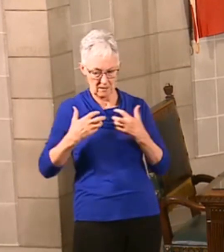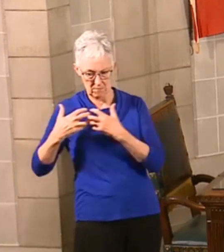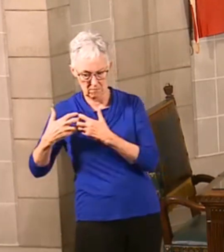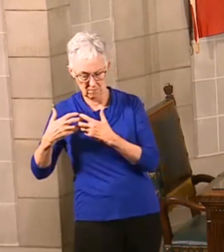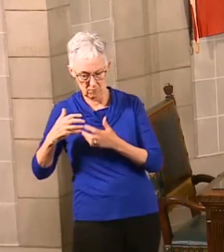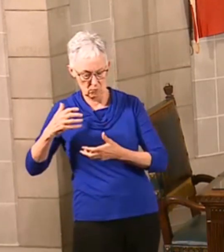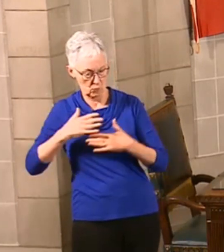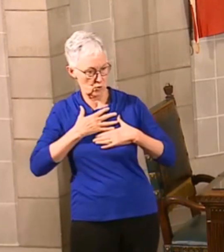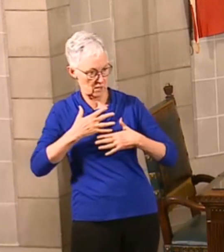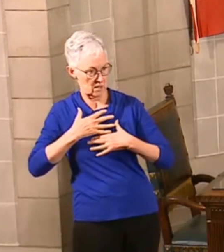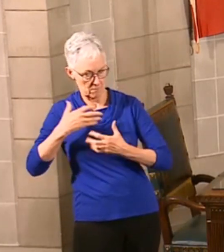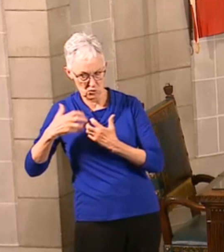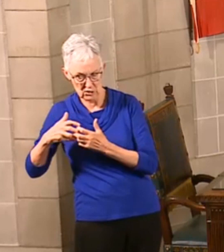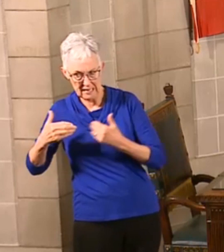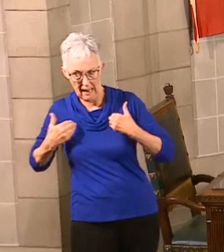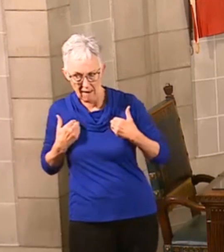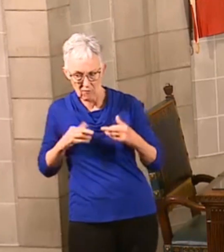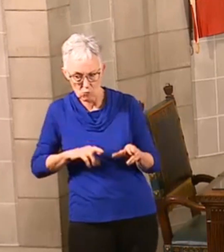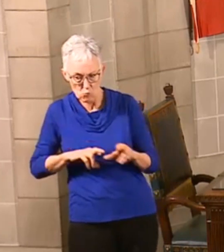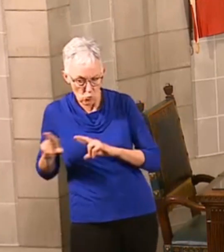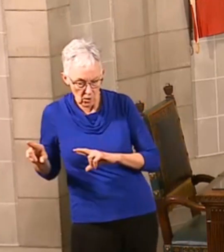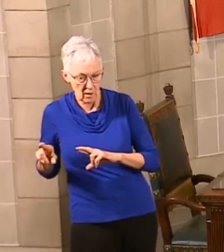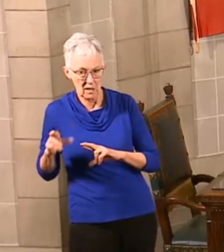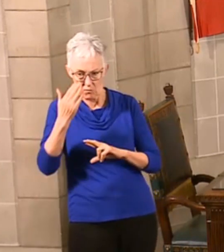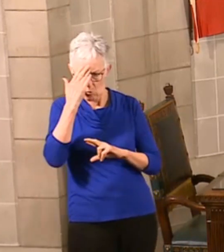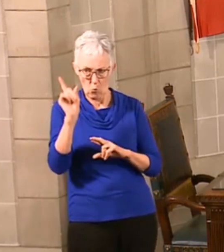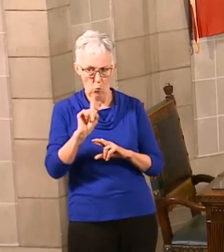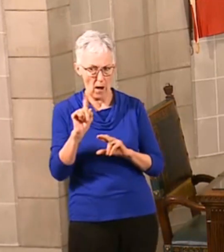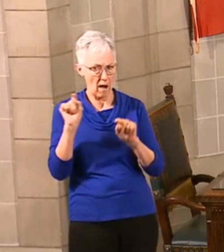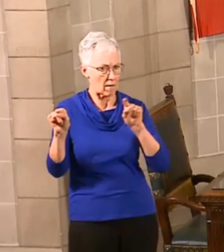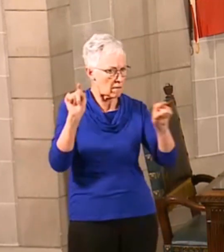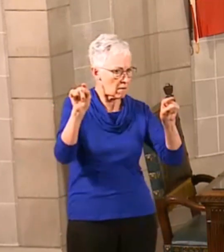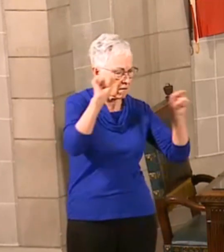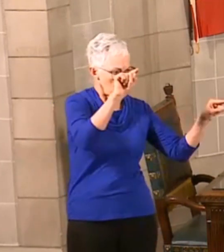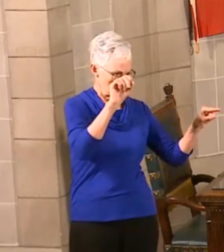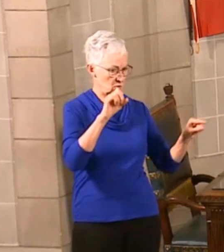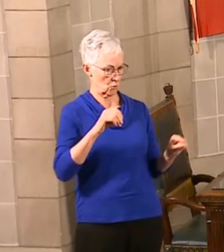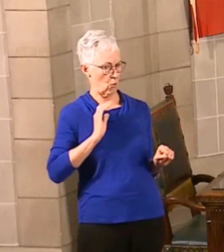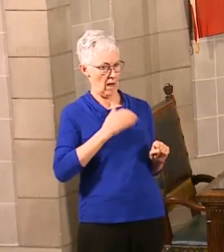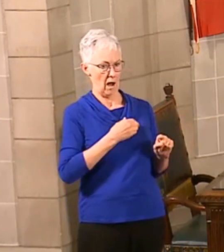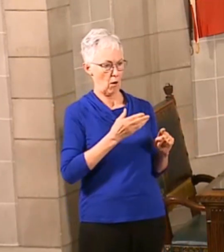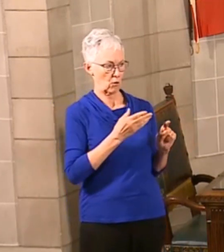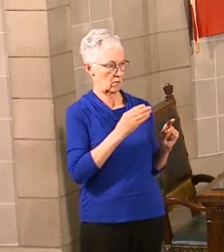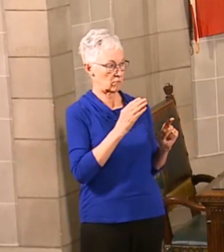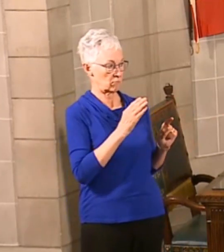help. That's what we're focused on, how we manage this. So the plan actually is working the way that we planned it.